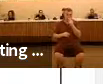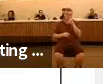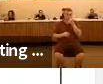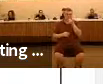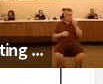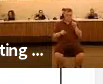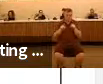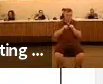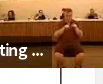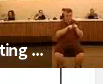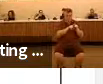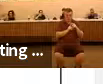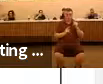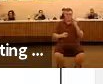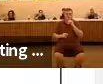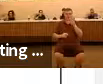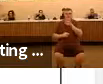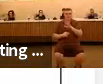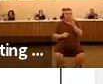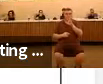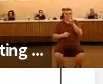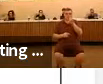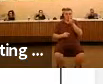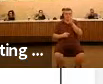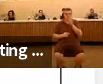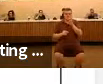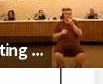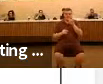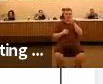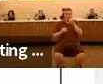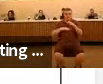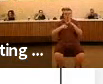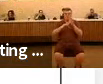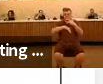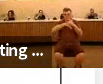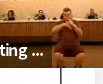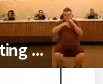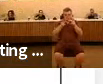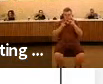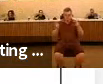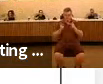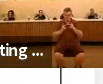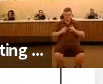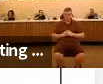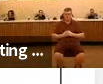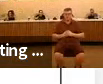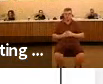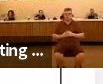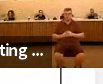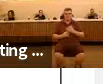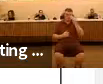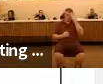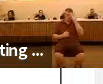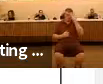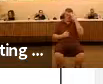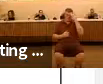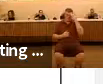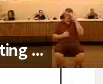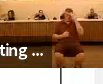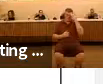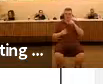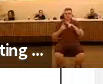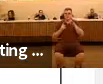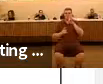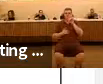as well and about 26 acres of open space. Proposed lot standards are minimum area